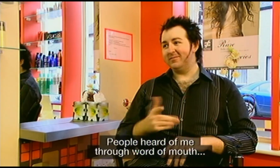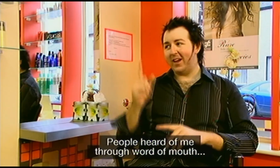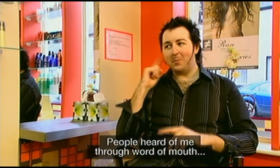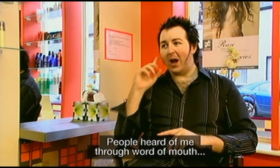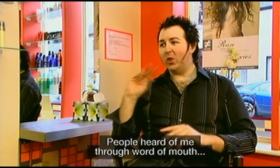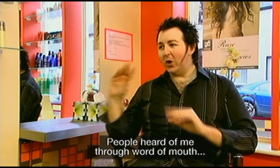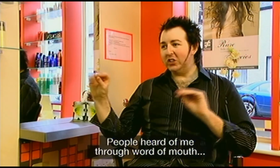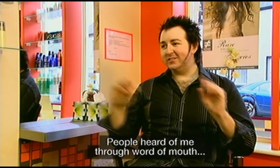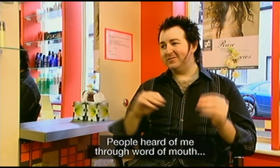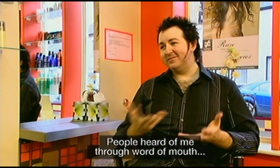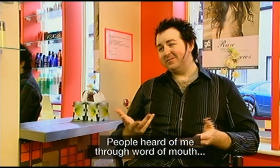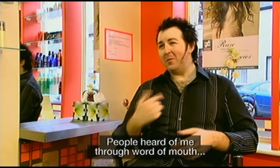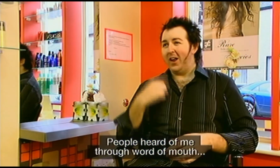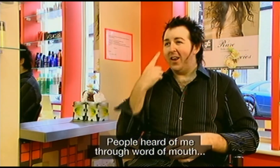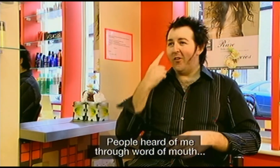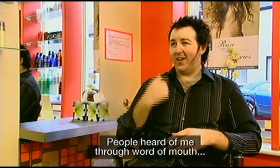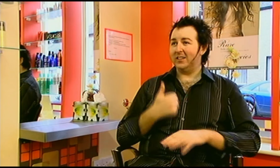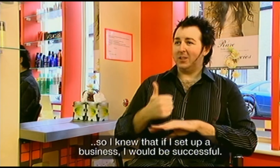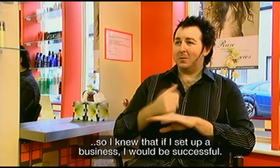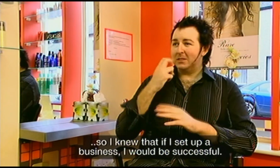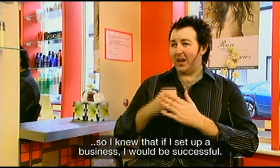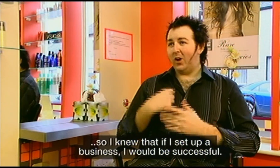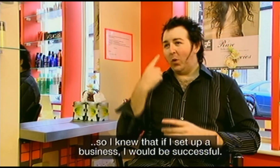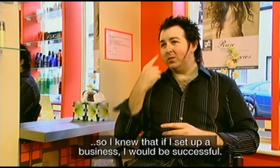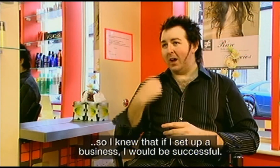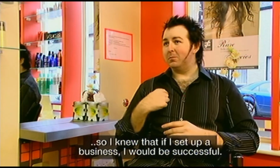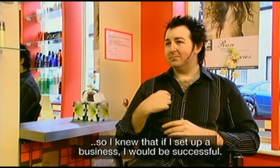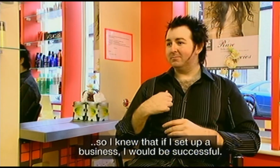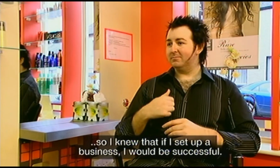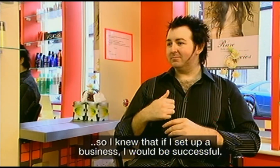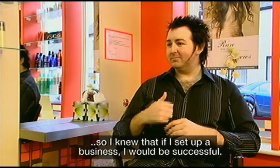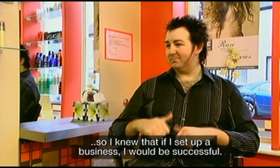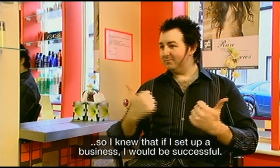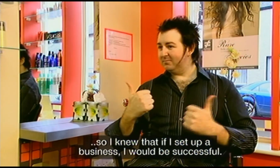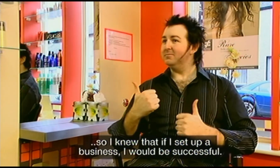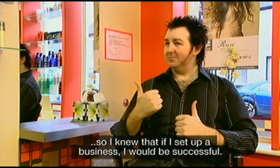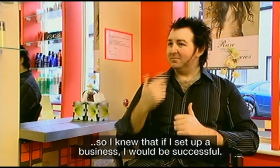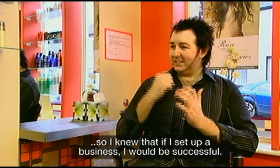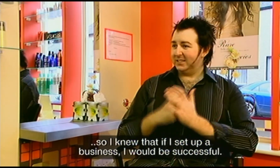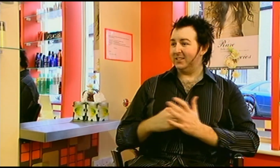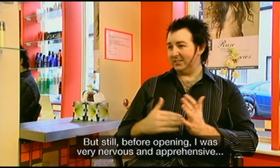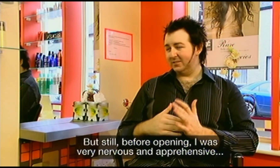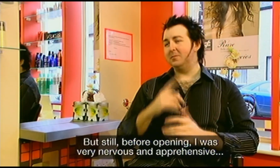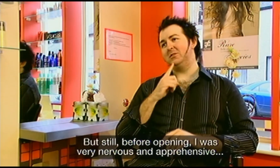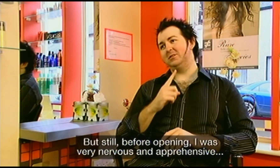me through word of mouth, so I knew that if I set up a business, I would be successful. But still, before